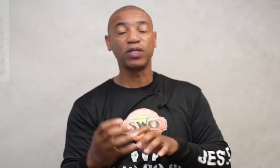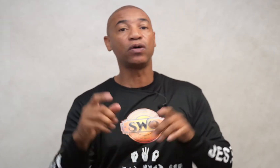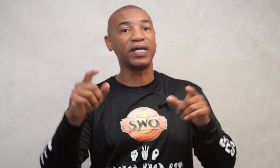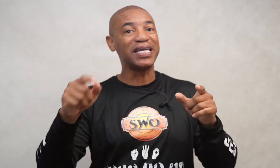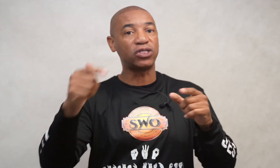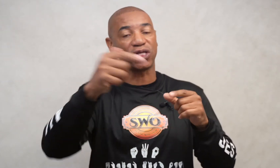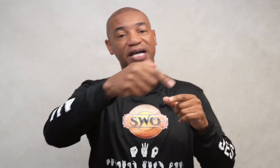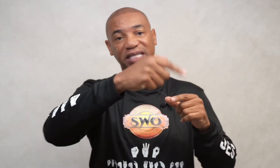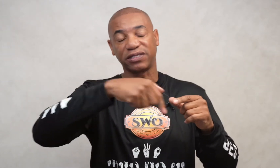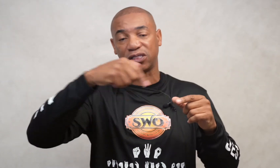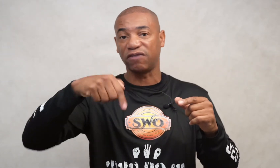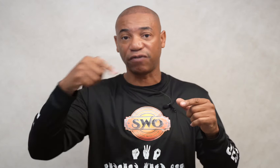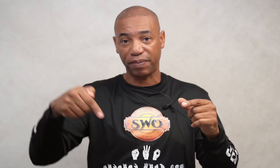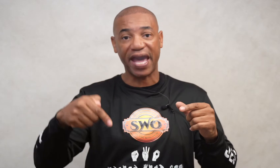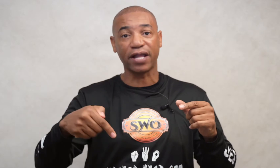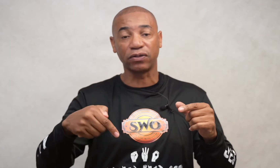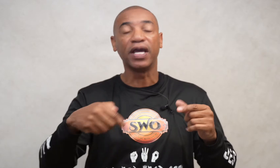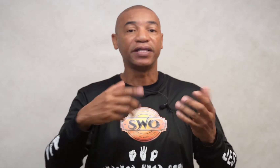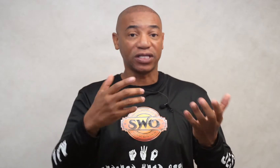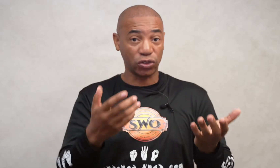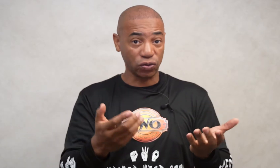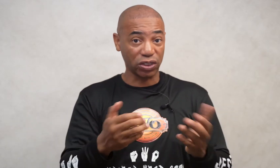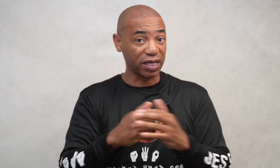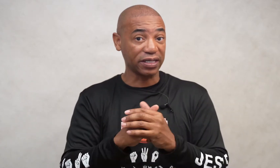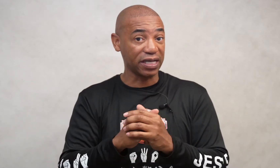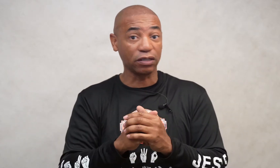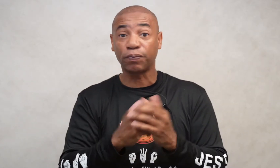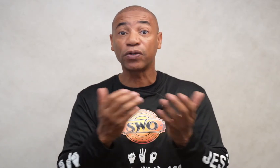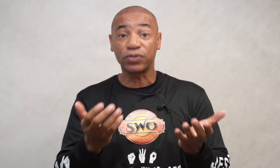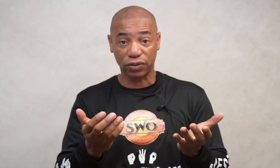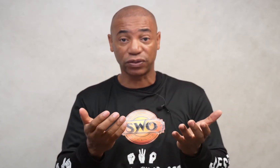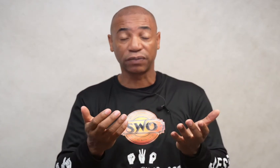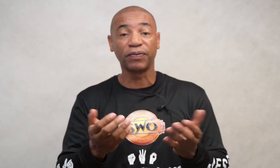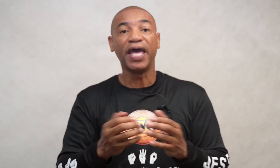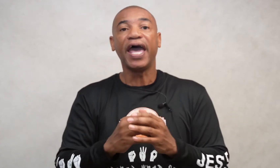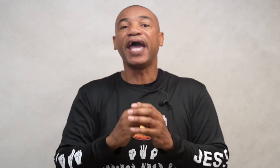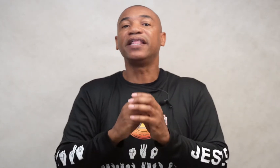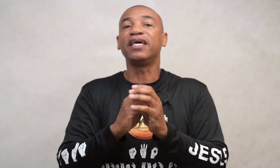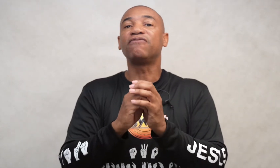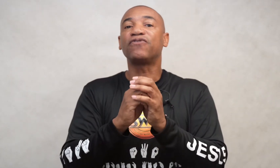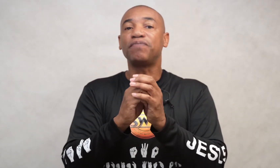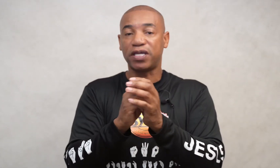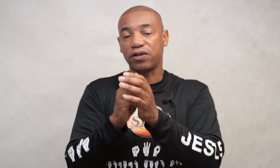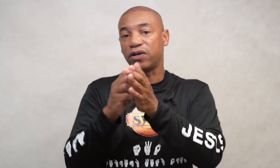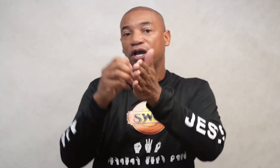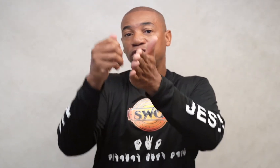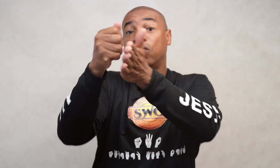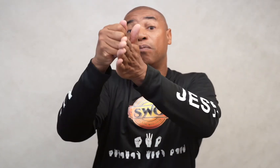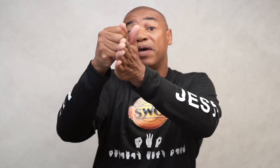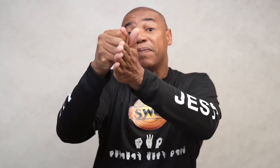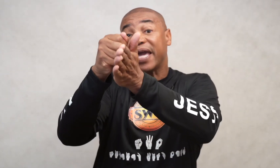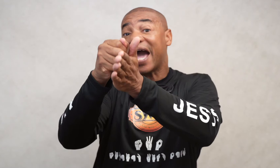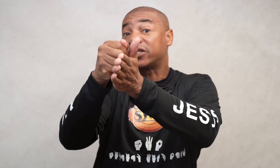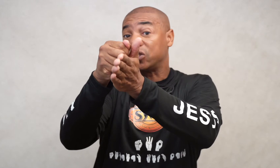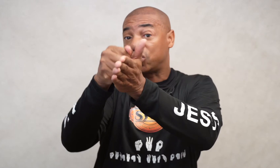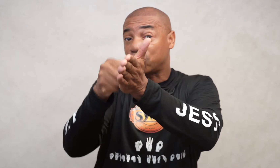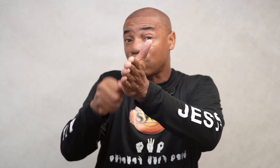know each side has a different pattern that's used to cut down the produce. And then from here, you'll mimic actually